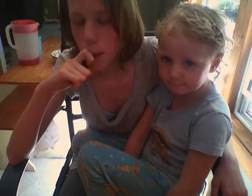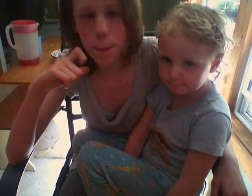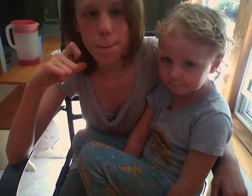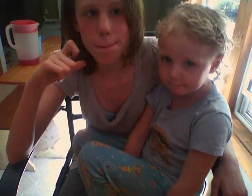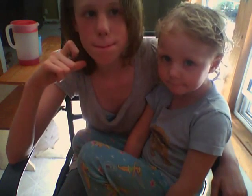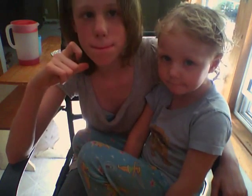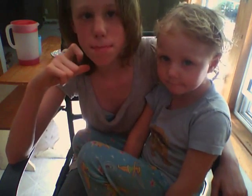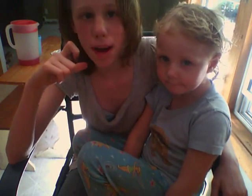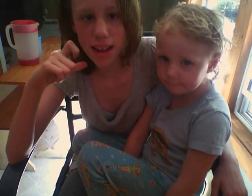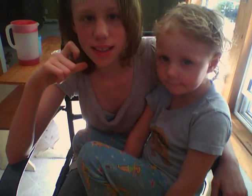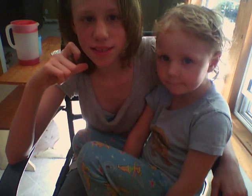Bike